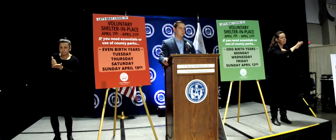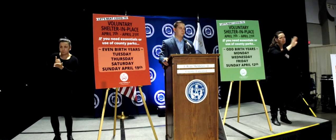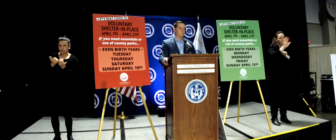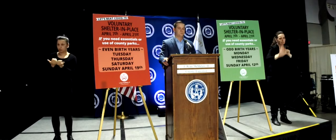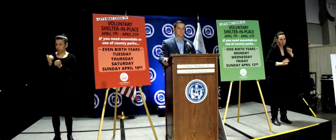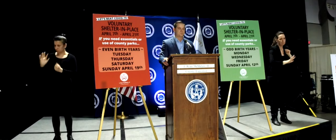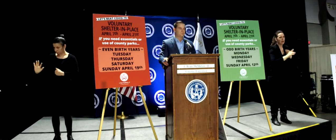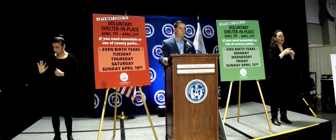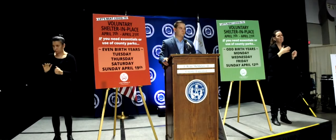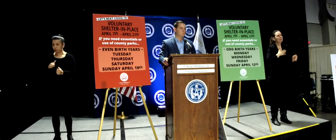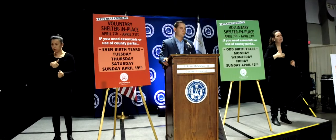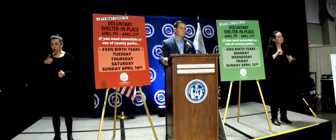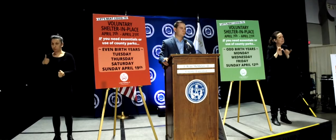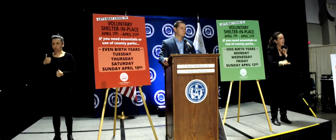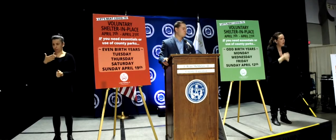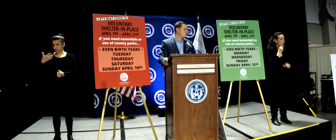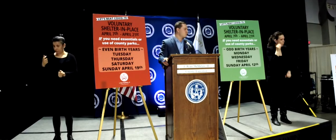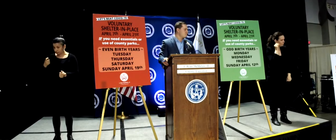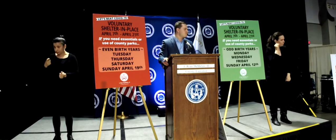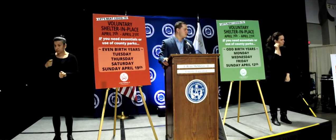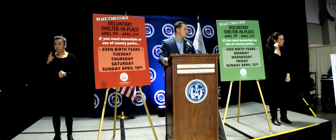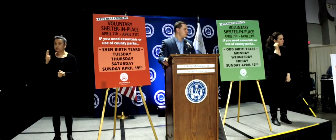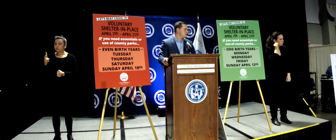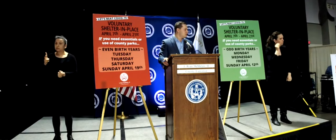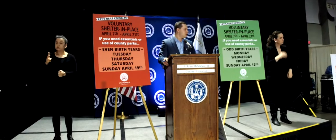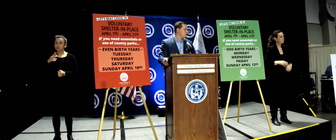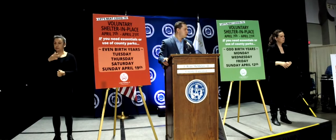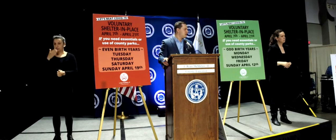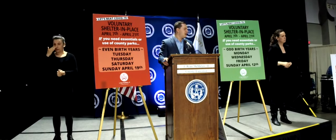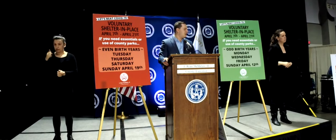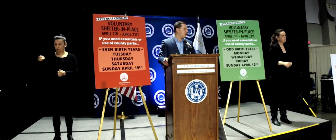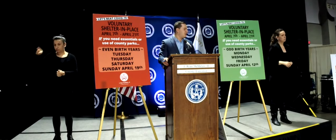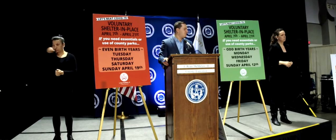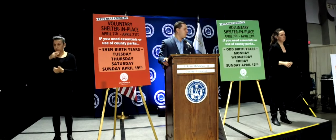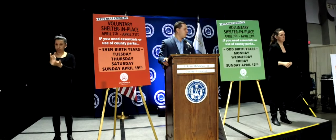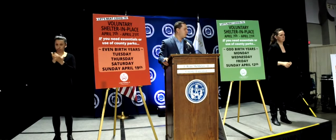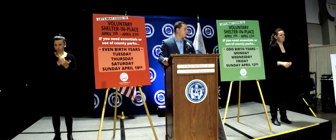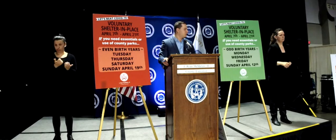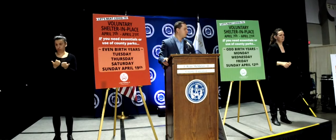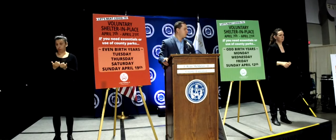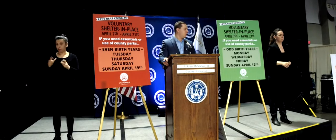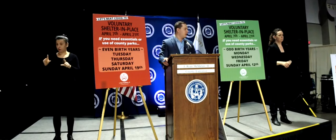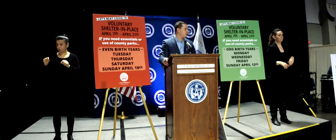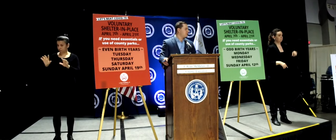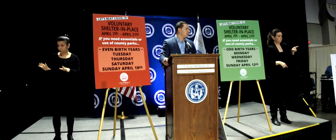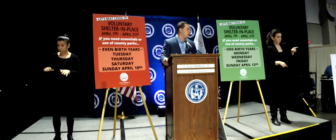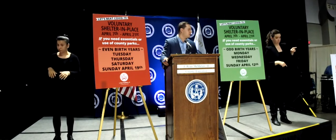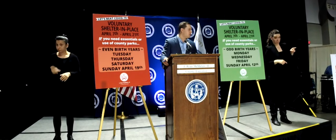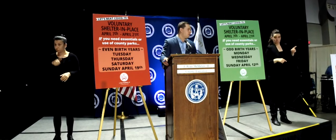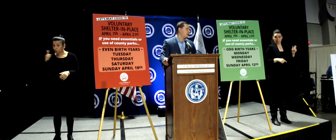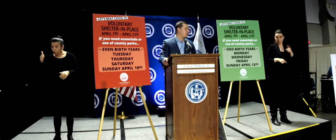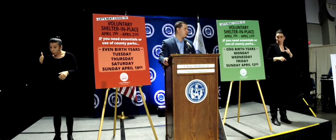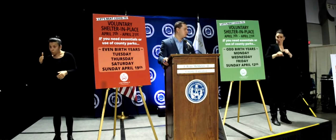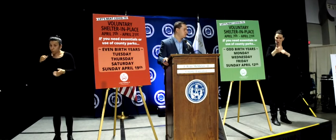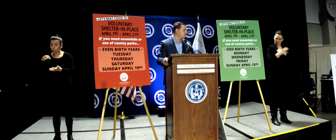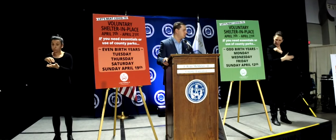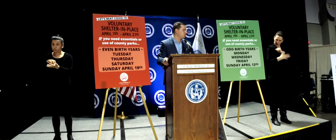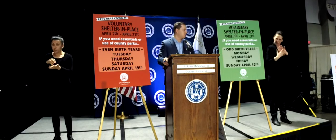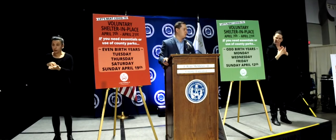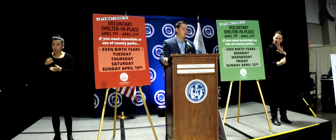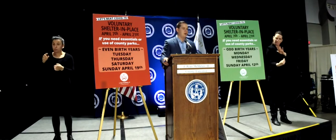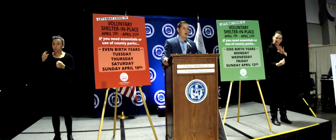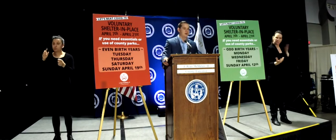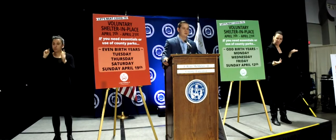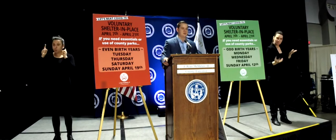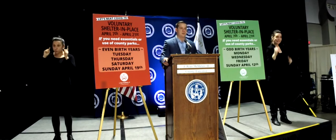help. Some other counties are going to model this? Yeah, I got feedback from at least 2 other counties today, so I'm not going to